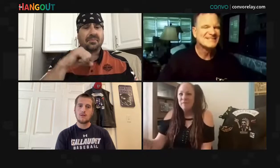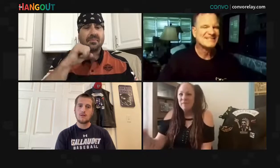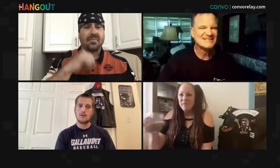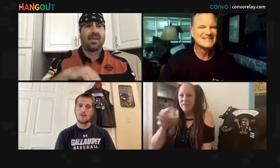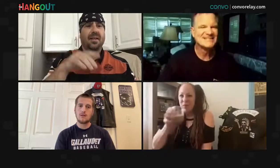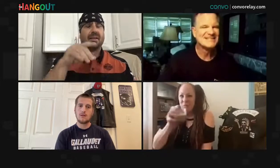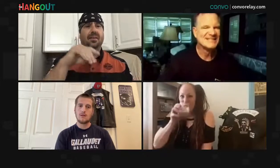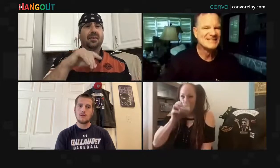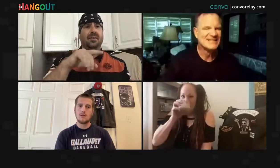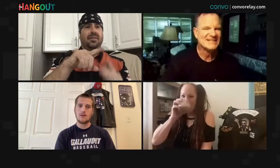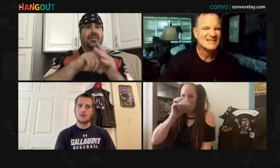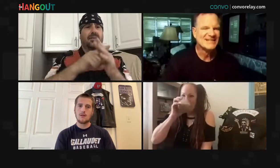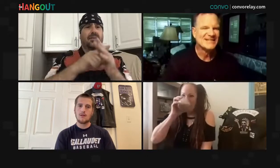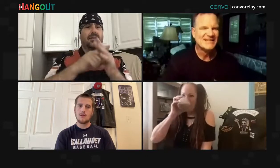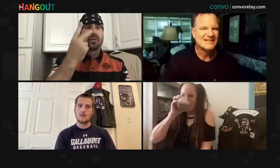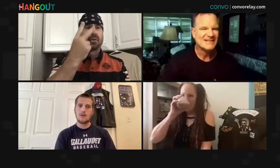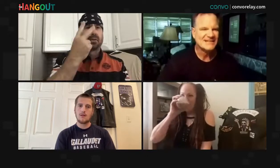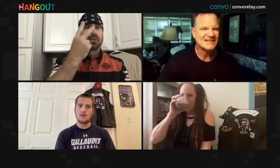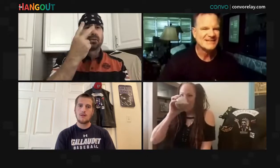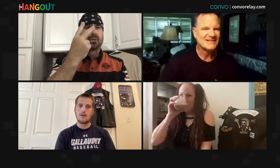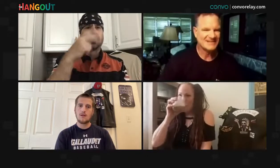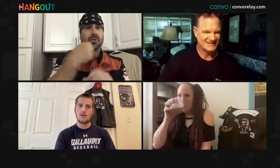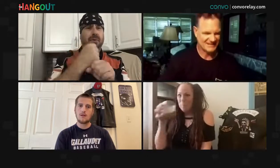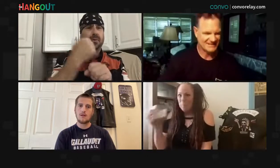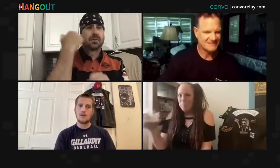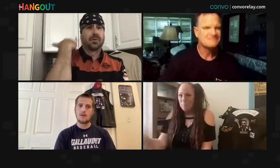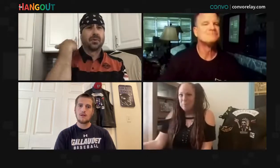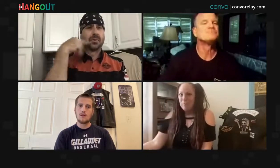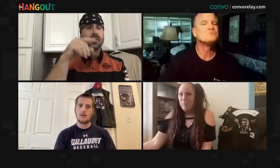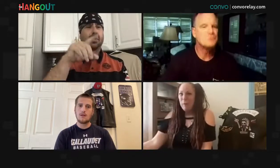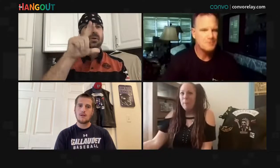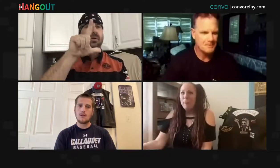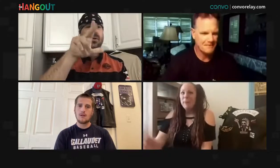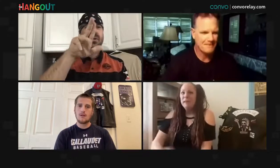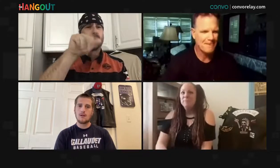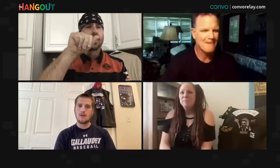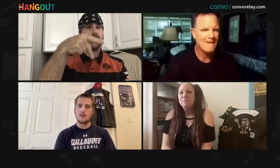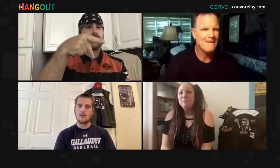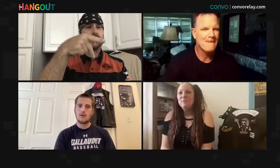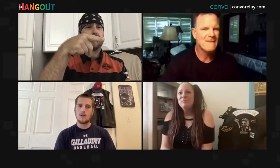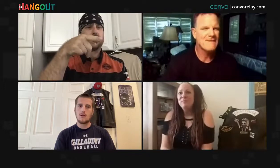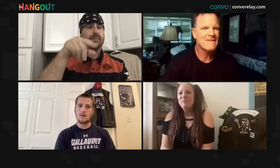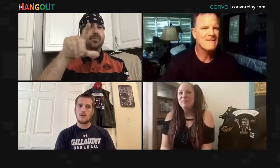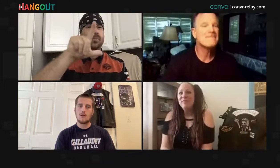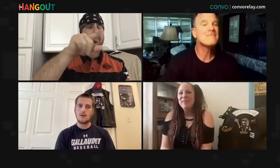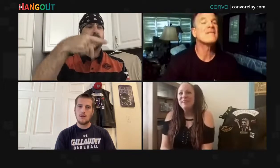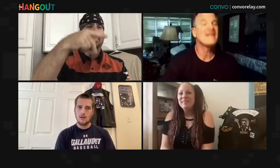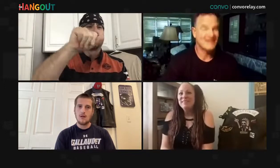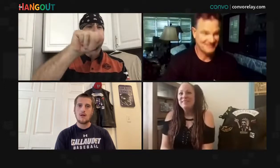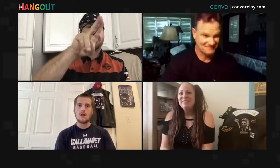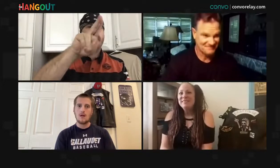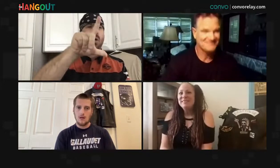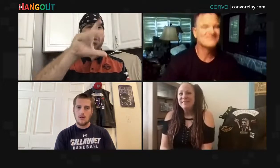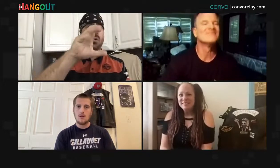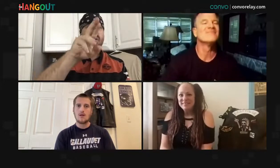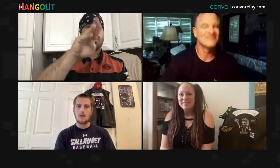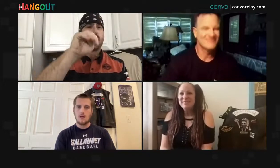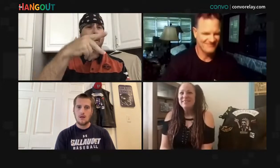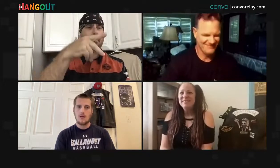this. Tell me more about it. This is Les here. Yeah, I started about 2 years ago in